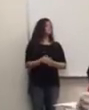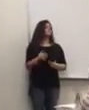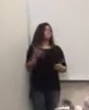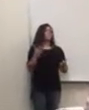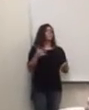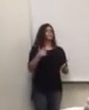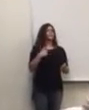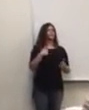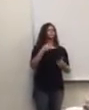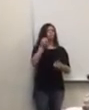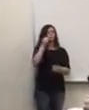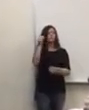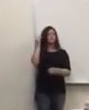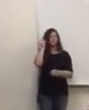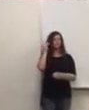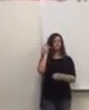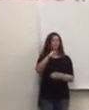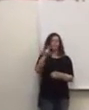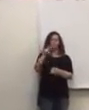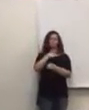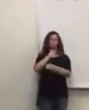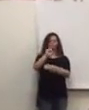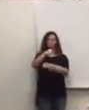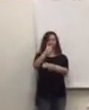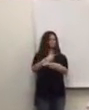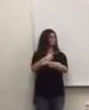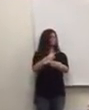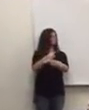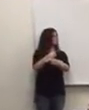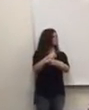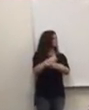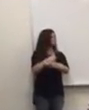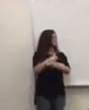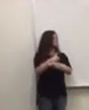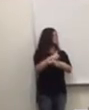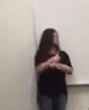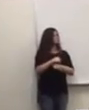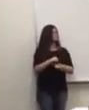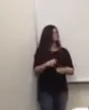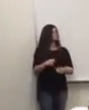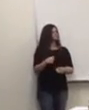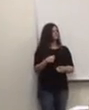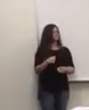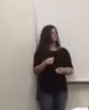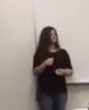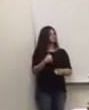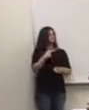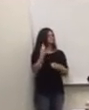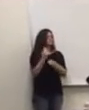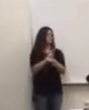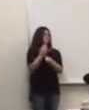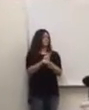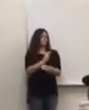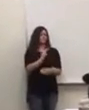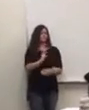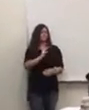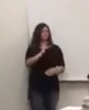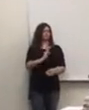making a PowerPoint presentation, and I'm going to use one of my classy, beautiful, not well-known fonts, right, to make a PowerPoint